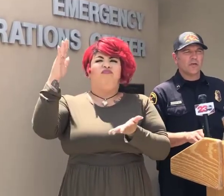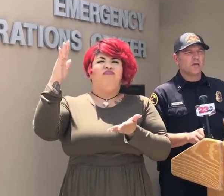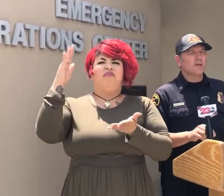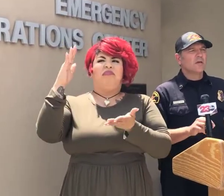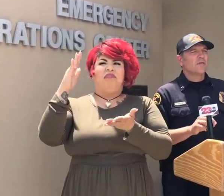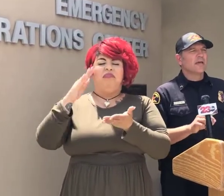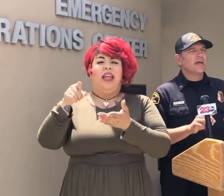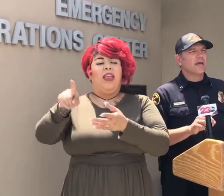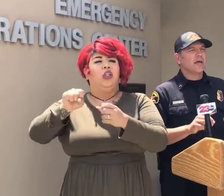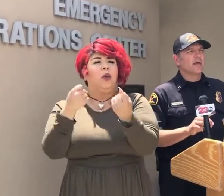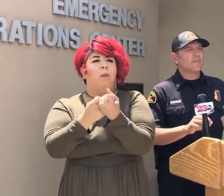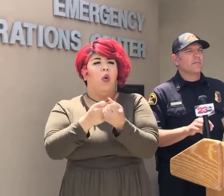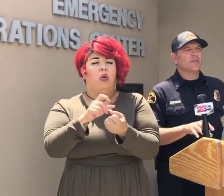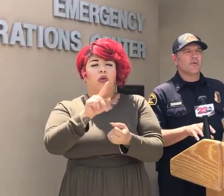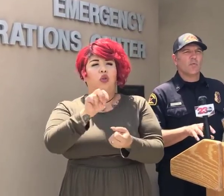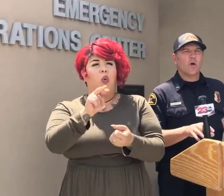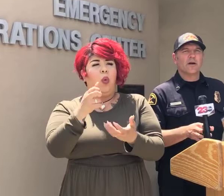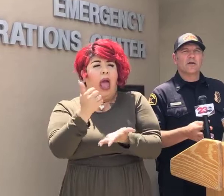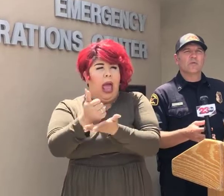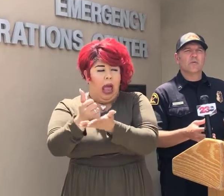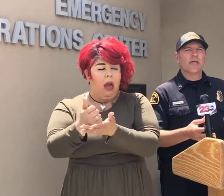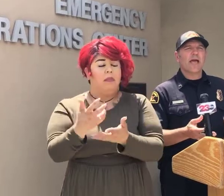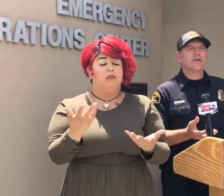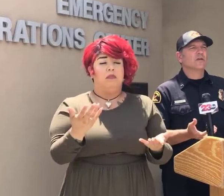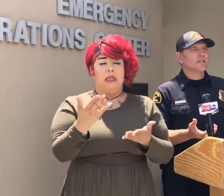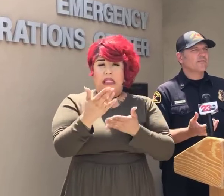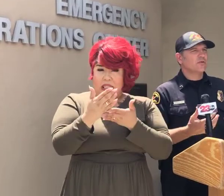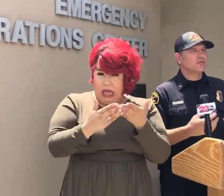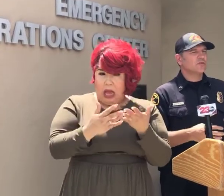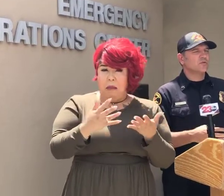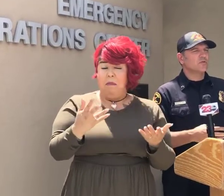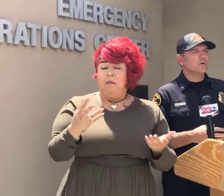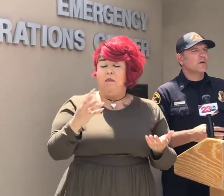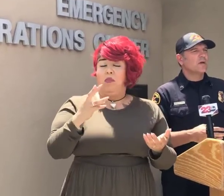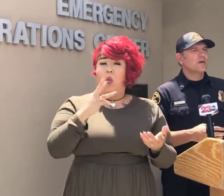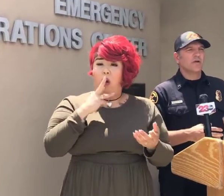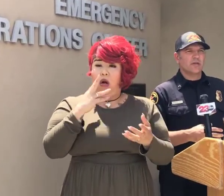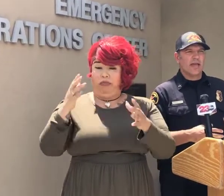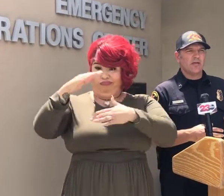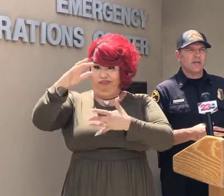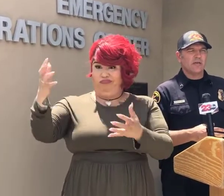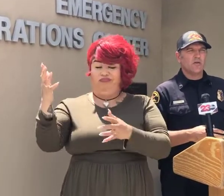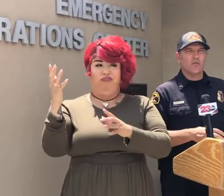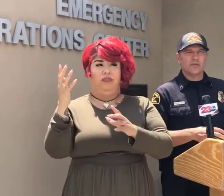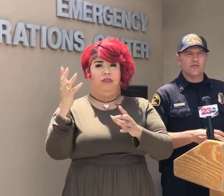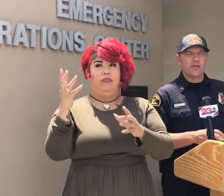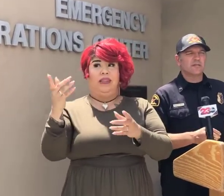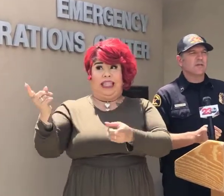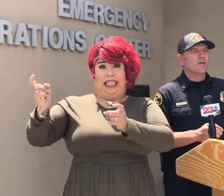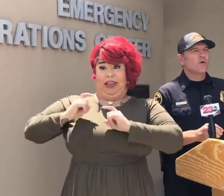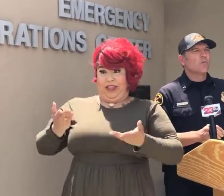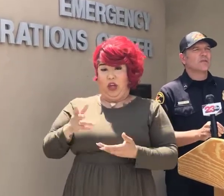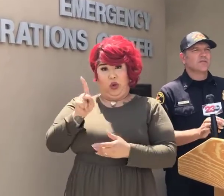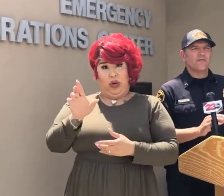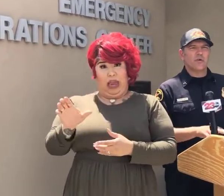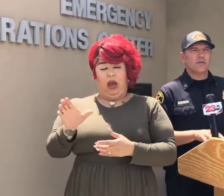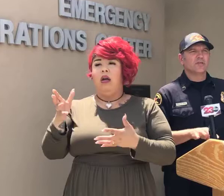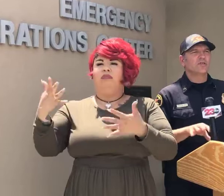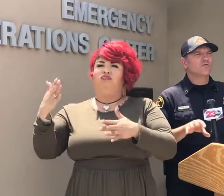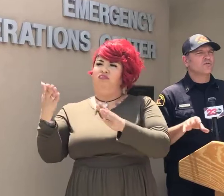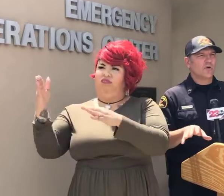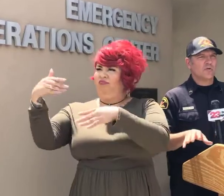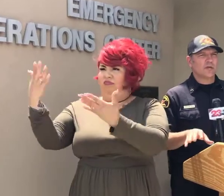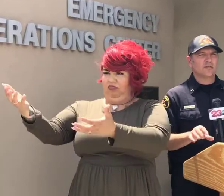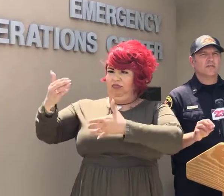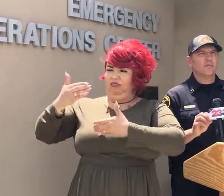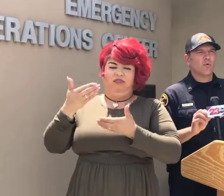supporting Torona. They some of the water we had delivered to Kern County or Ridgecrest was diverted